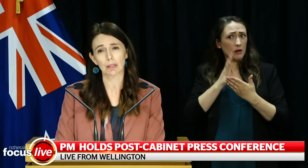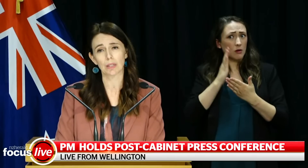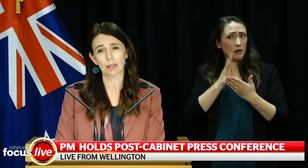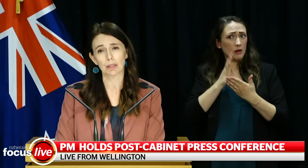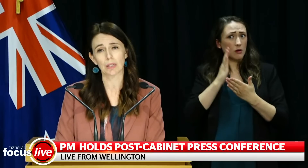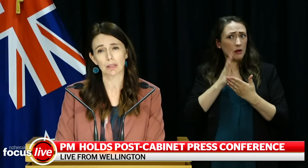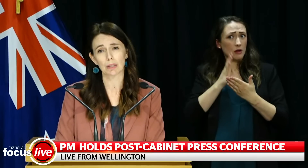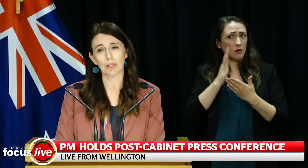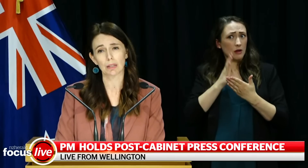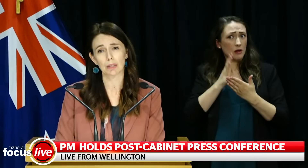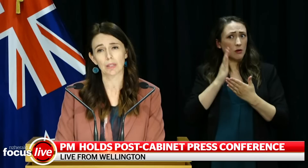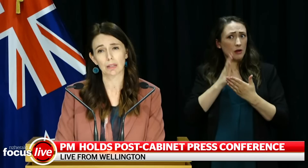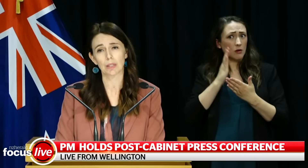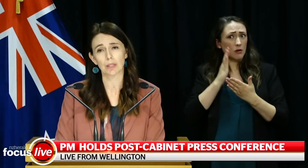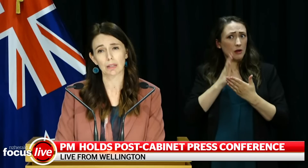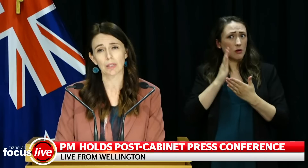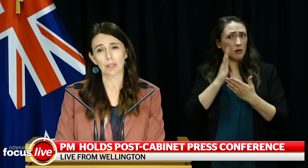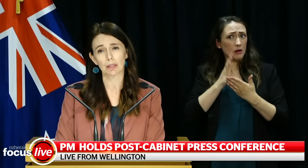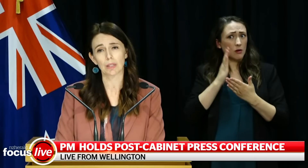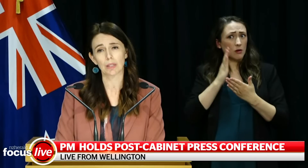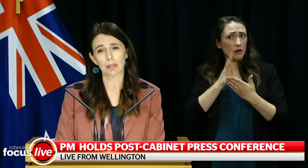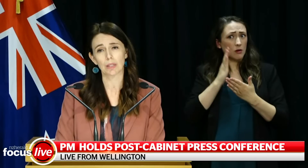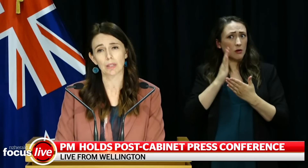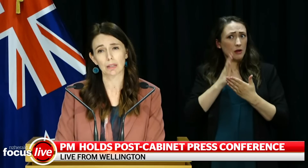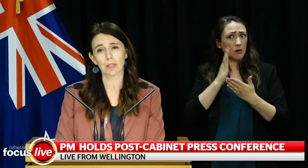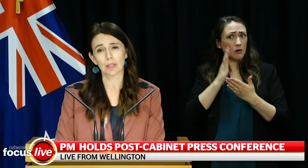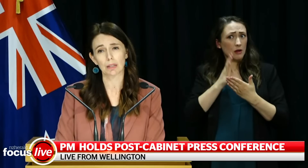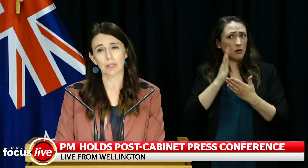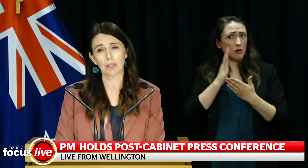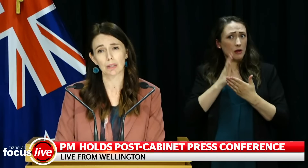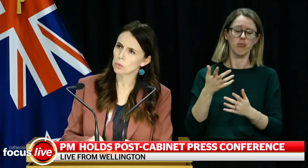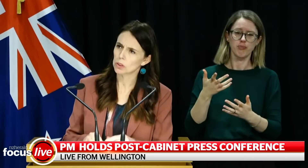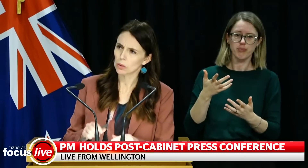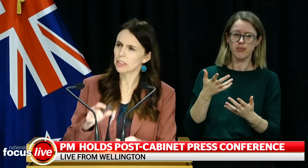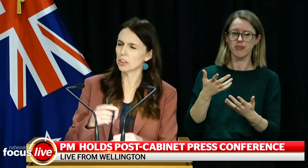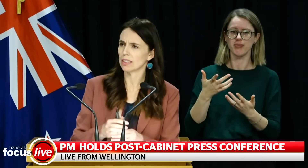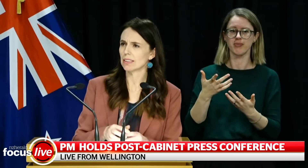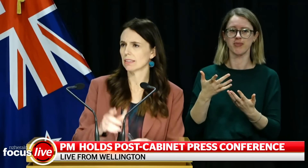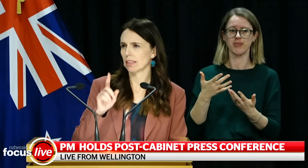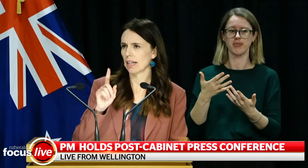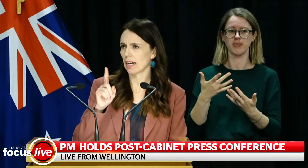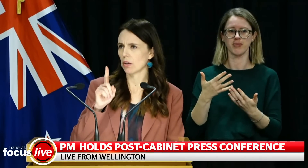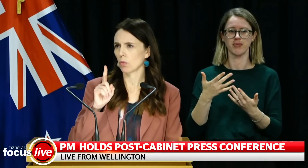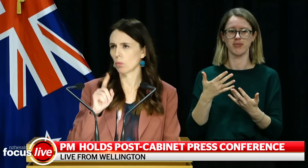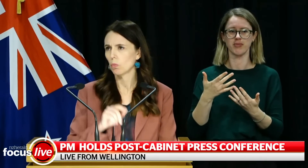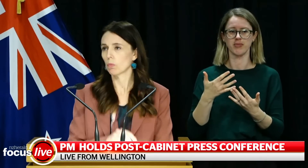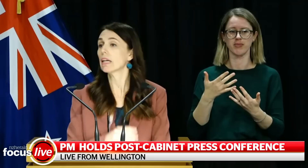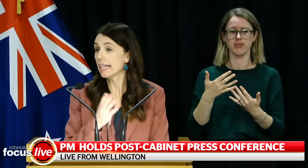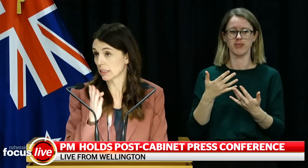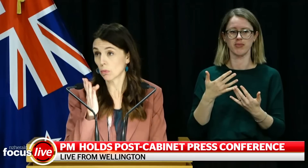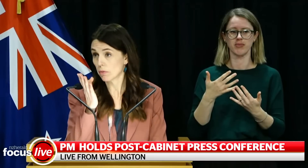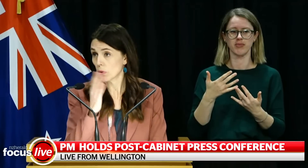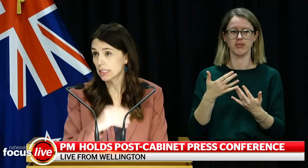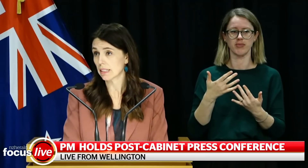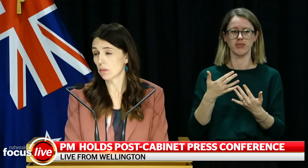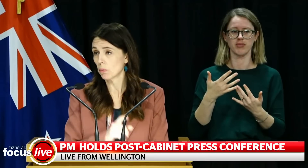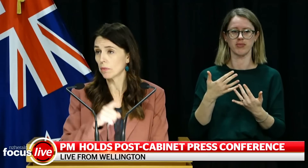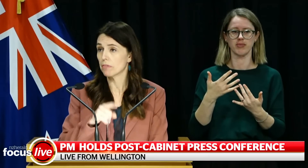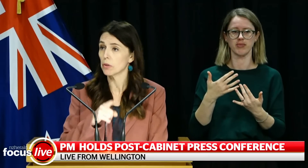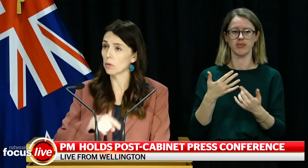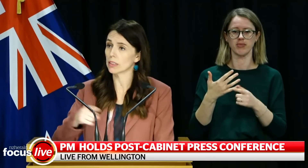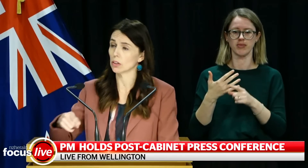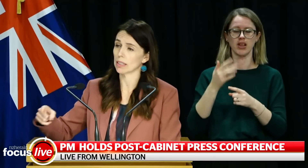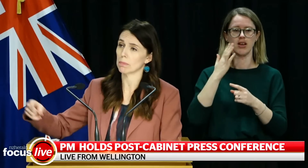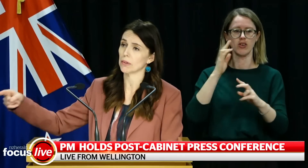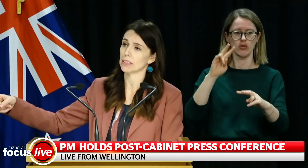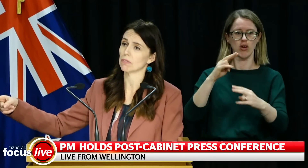population base. Table then, along with everything else. But as I say, this is all, the question is, yes, we've always said that when we